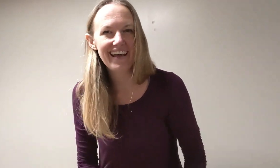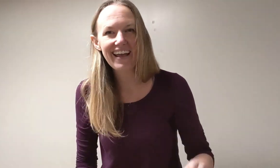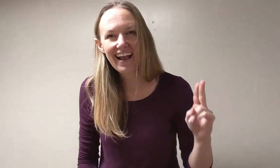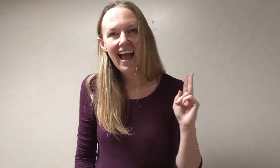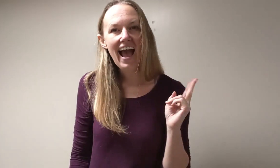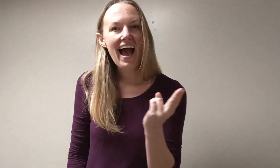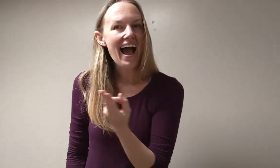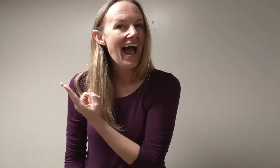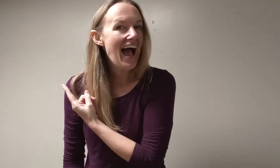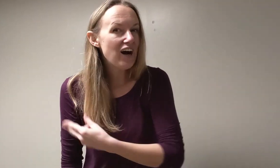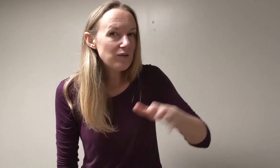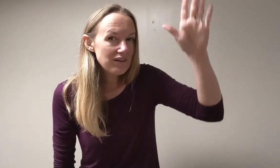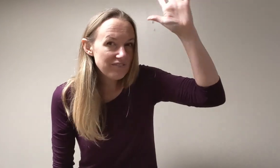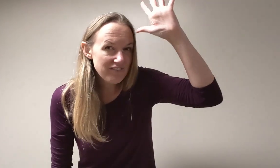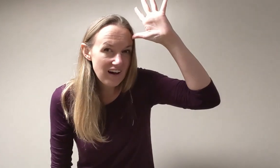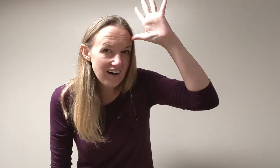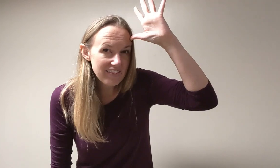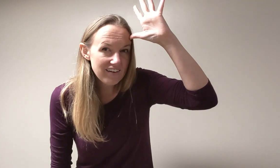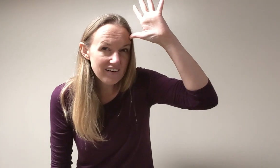okay? Our Father,